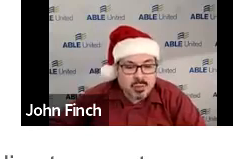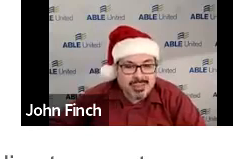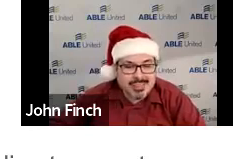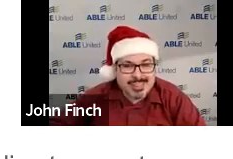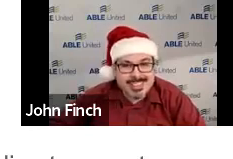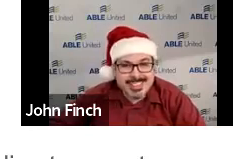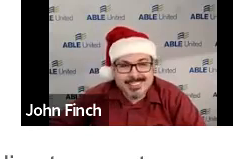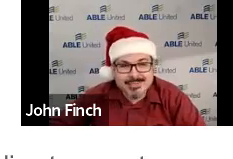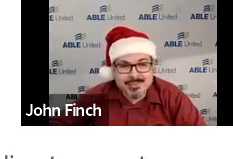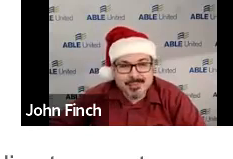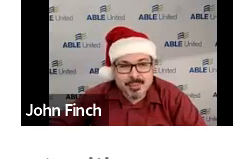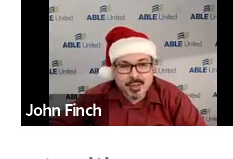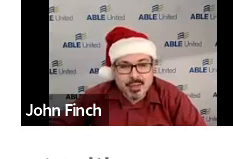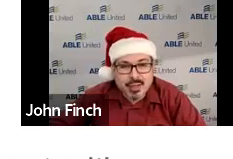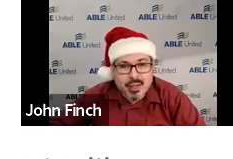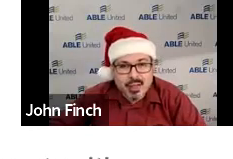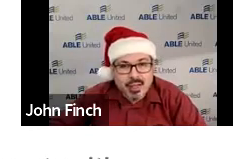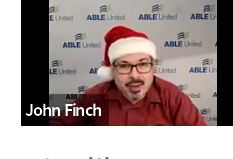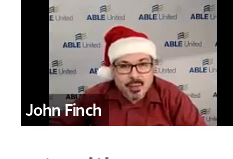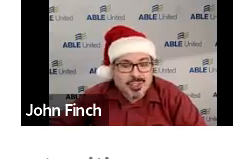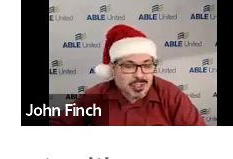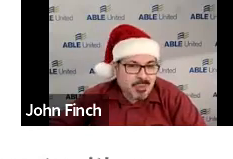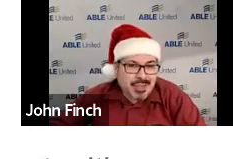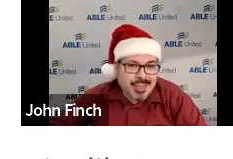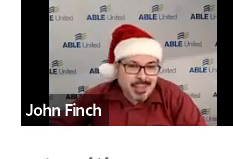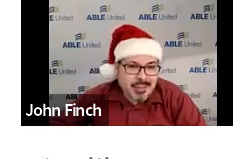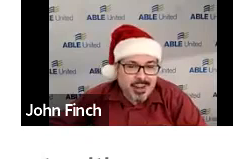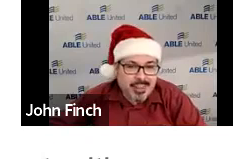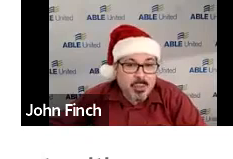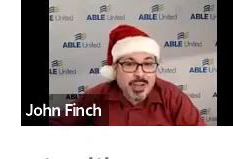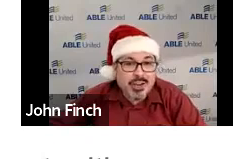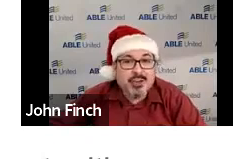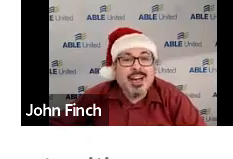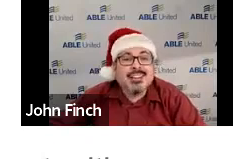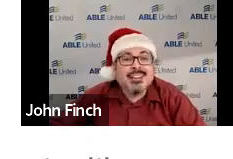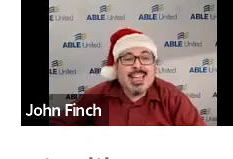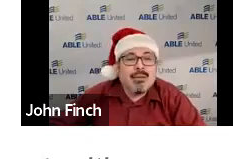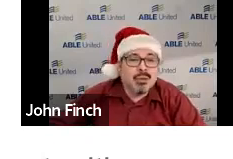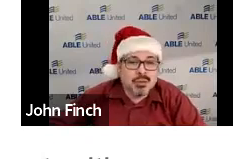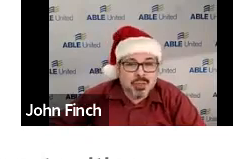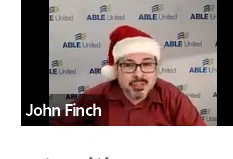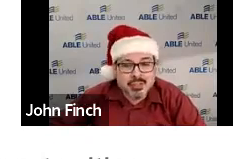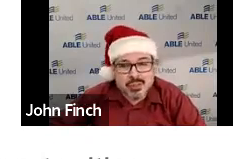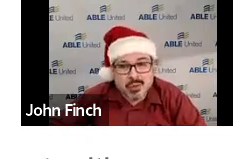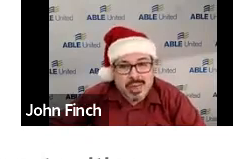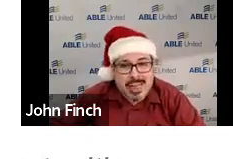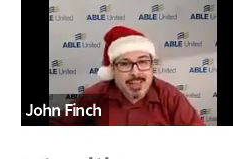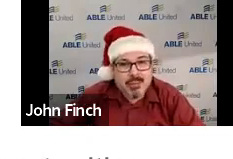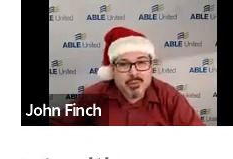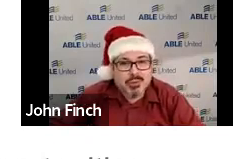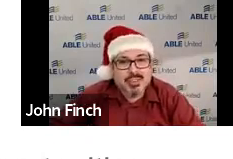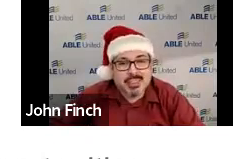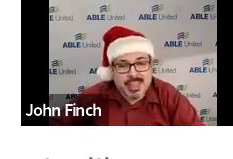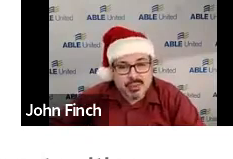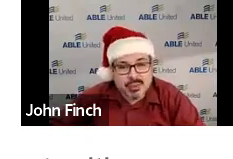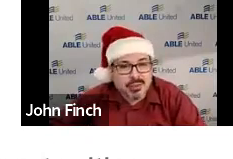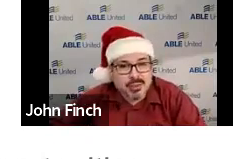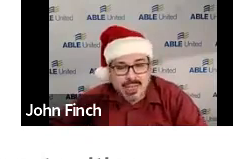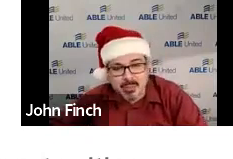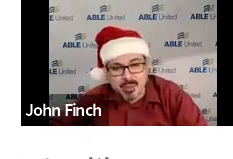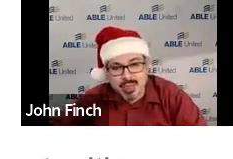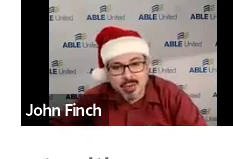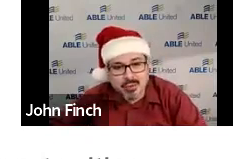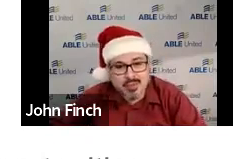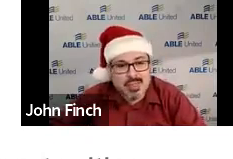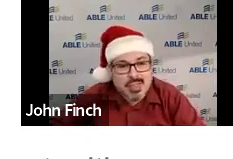1 of 2016. Now, I want to just put a clarifying thing. We are not able to trust or have able trust accounts. These